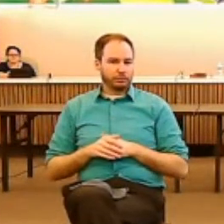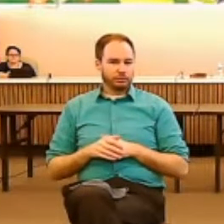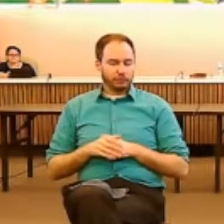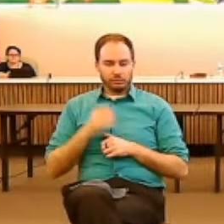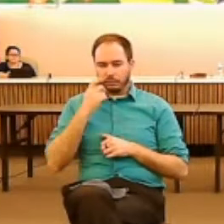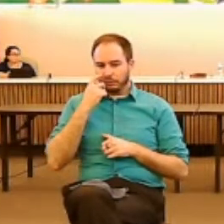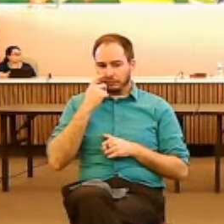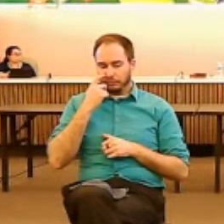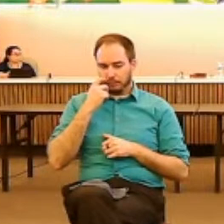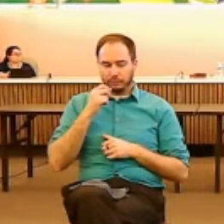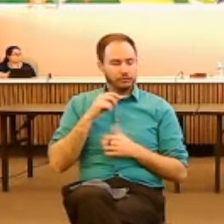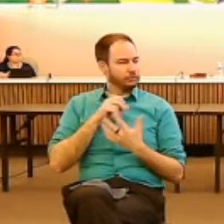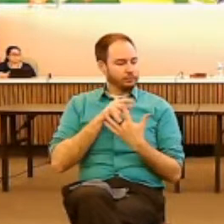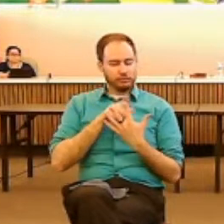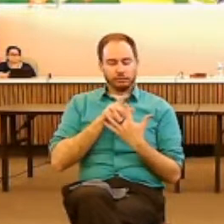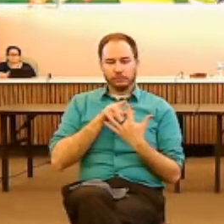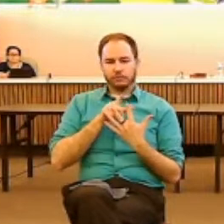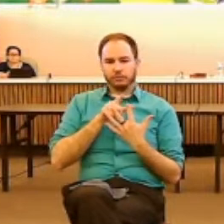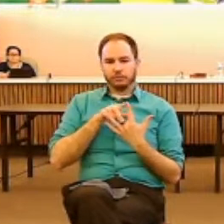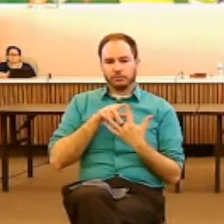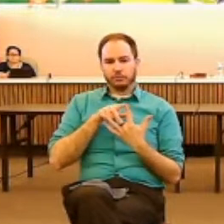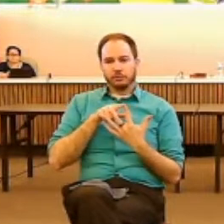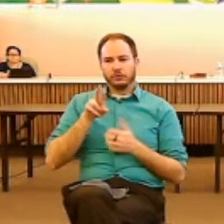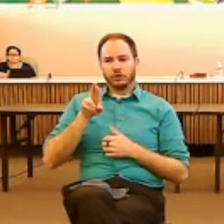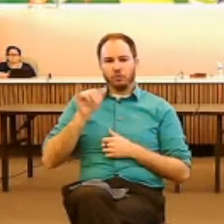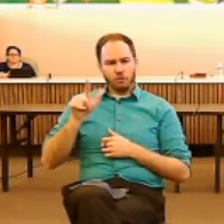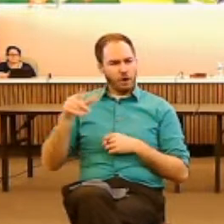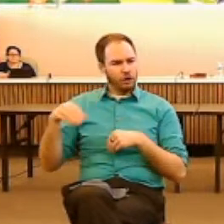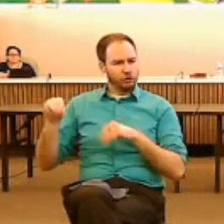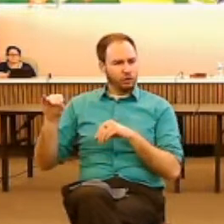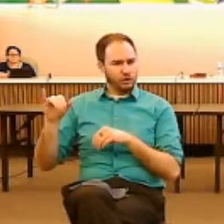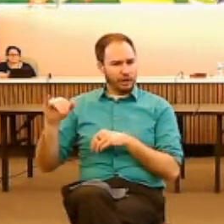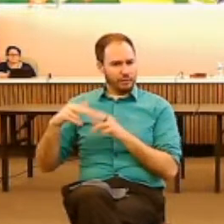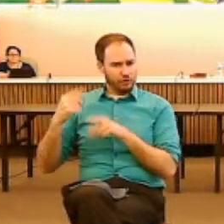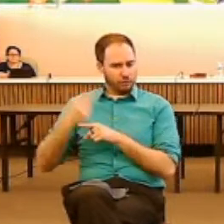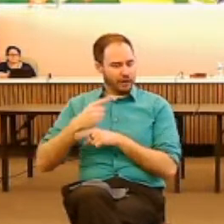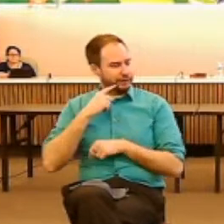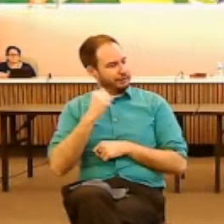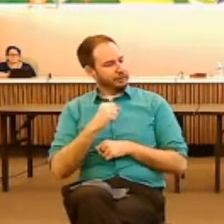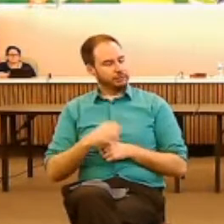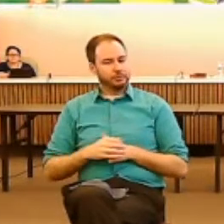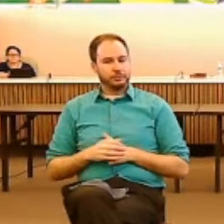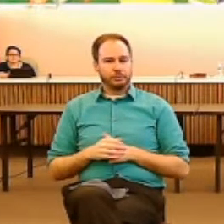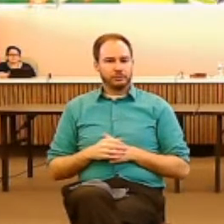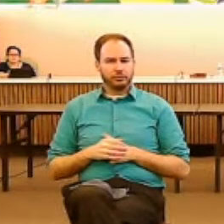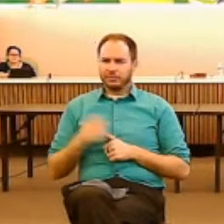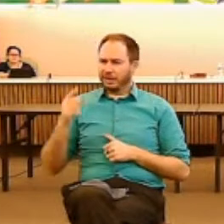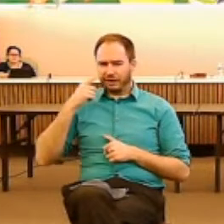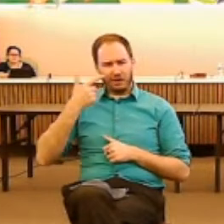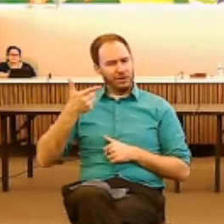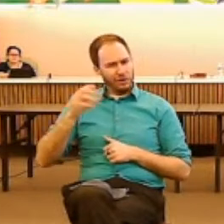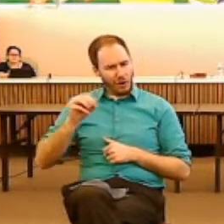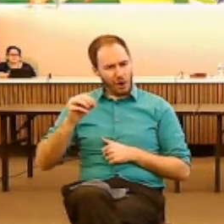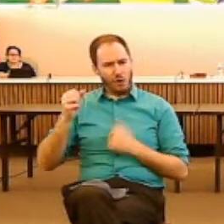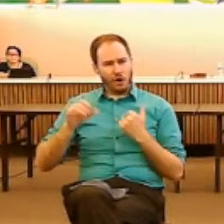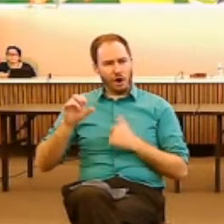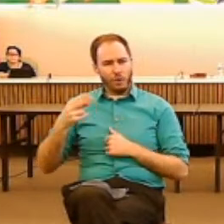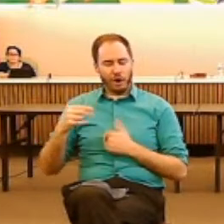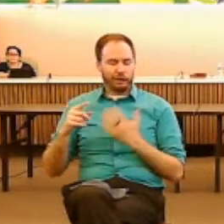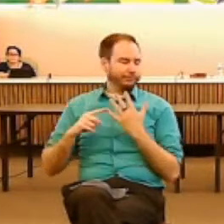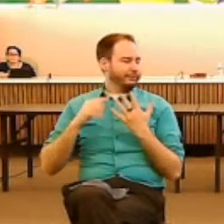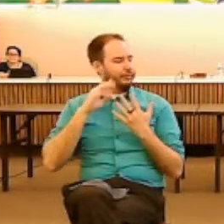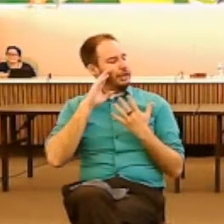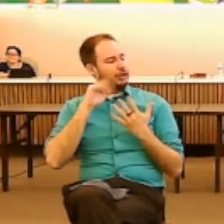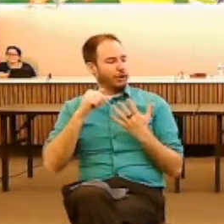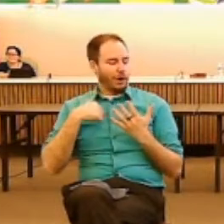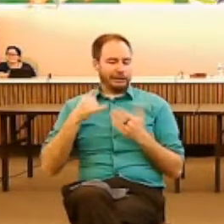Car Wash was sold Yes, it was. to Go Car Wash now. I know, but I